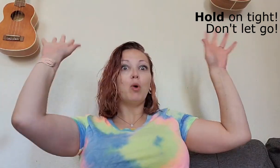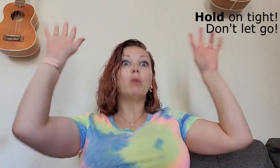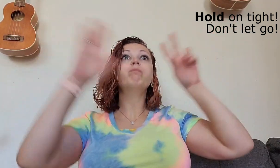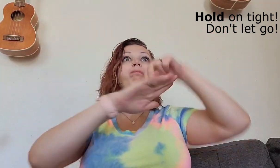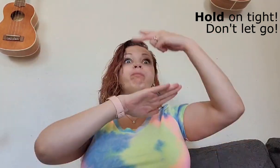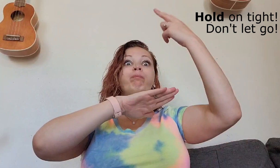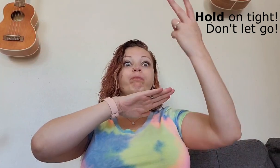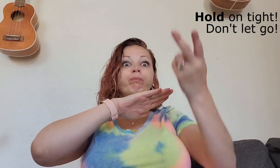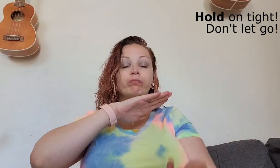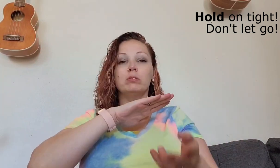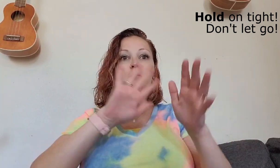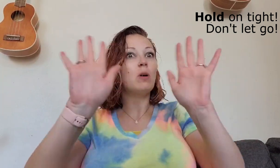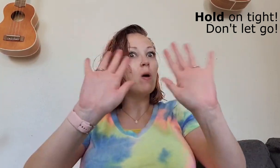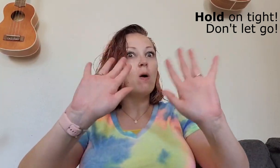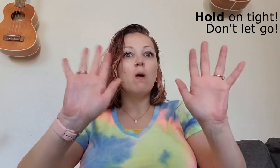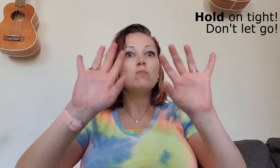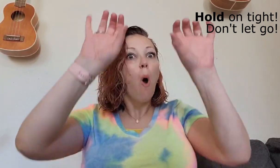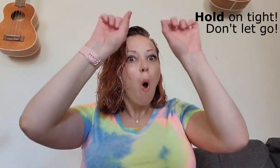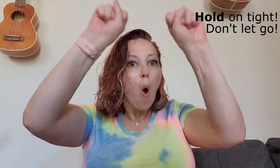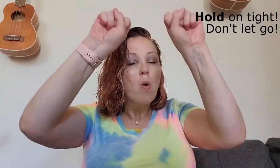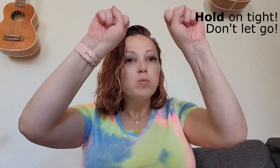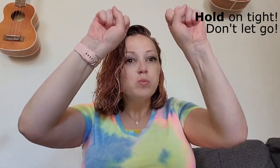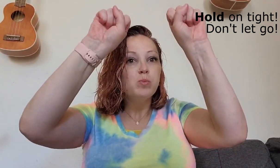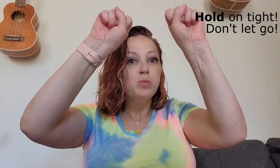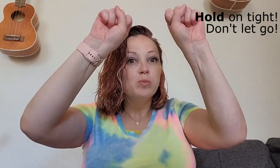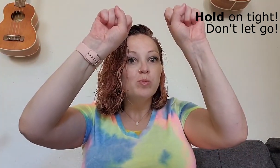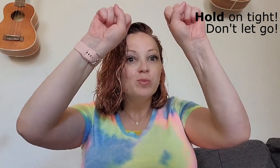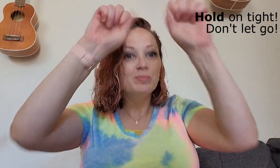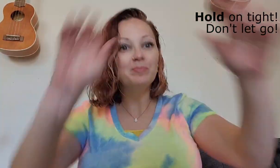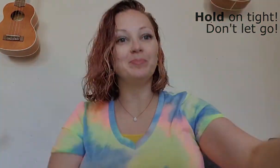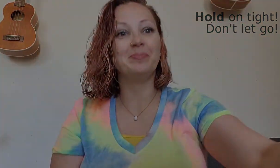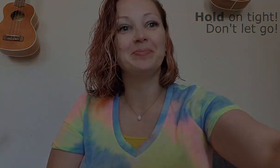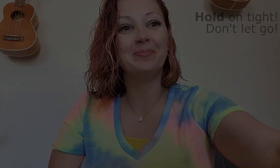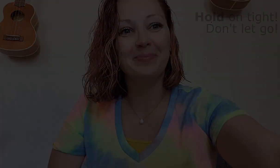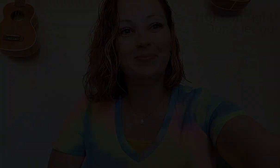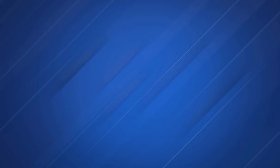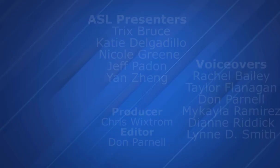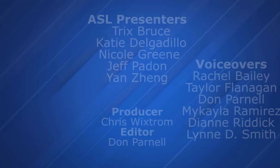hands. Because if you don't, you're going to fall. So make sure you hold on."